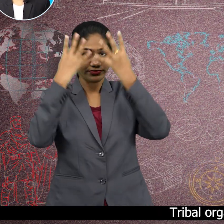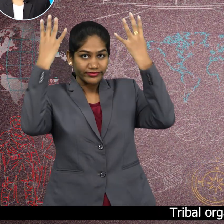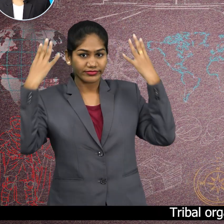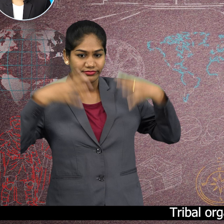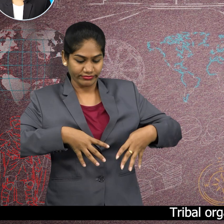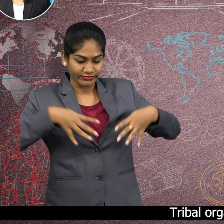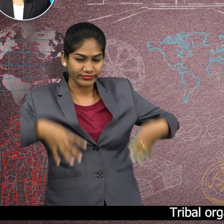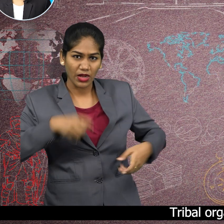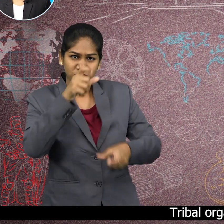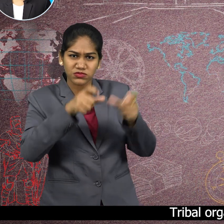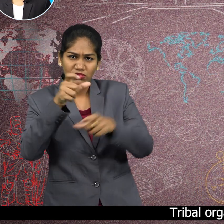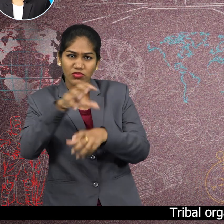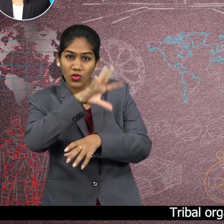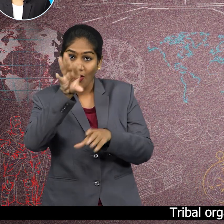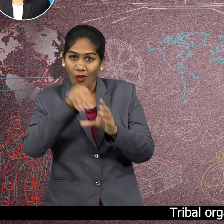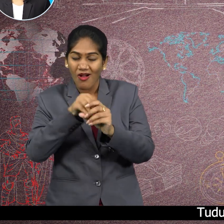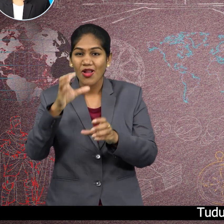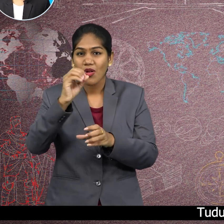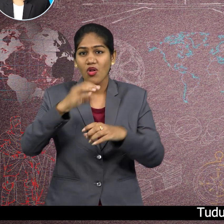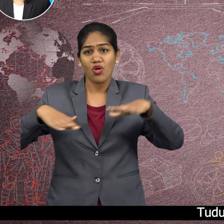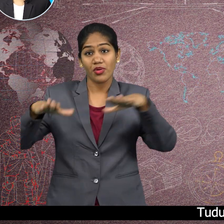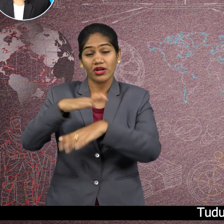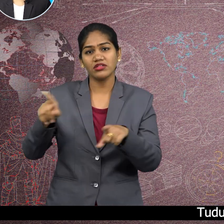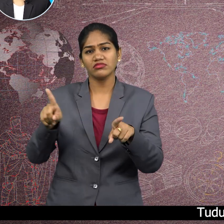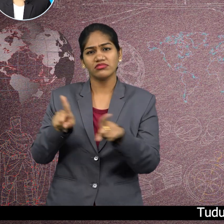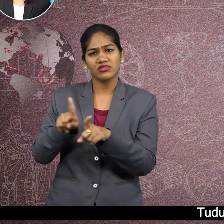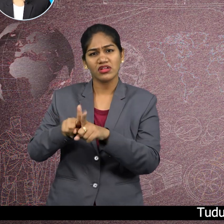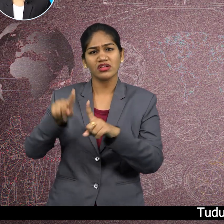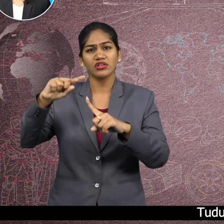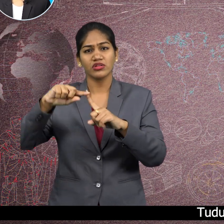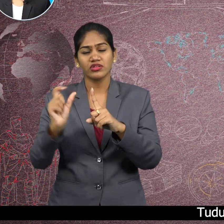Tribal organizations like Tudumdeba,